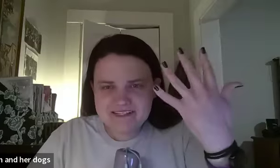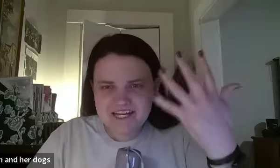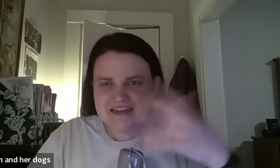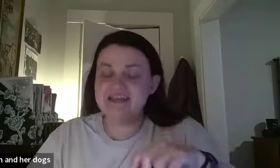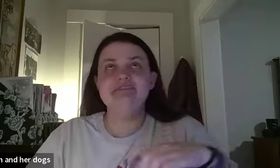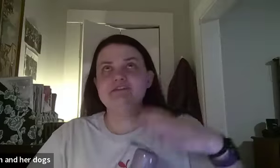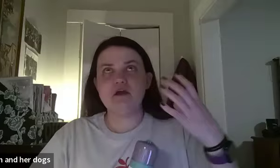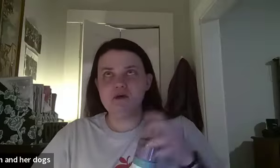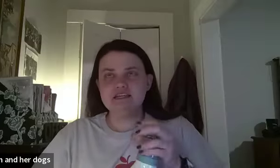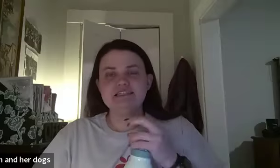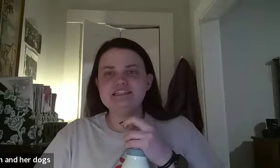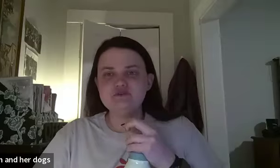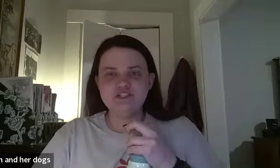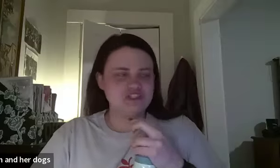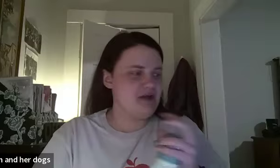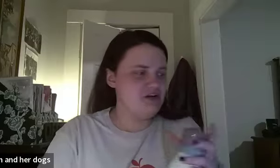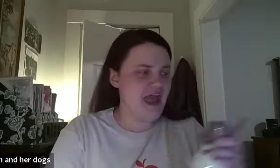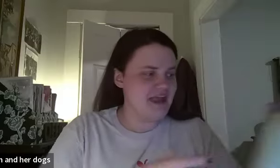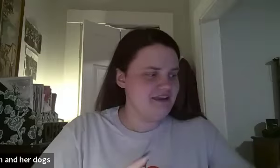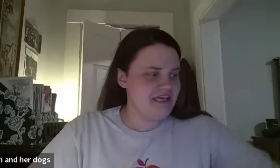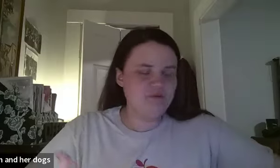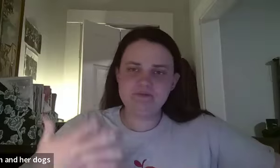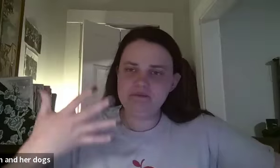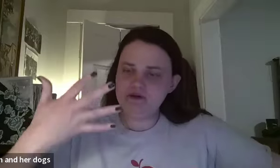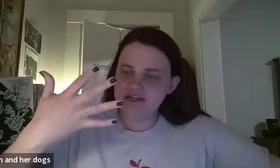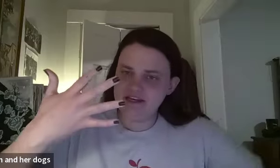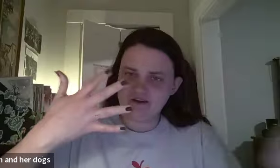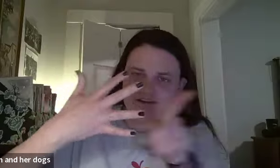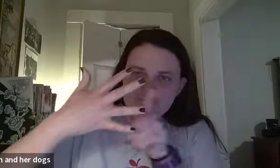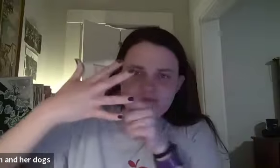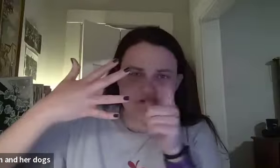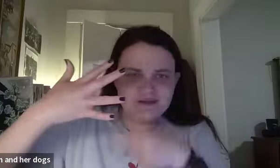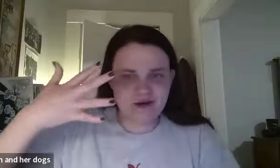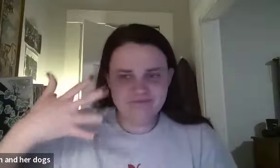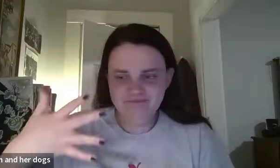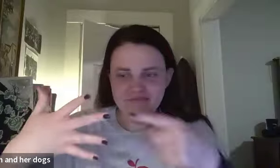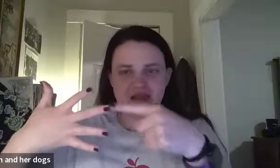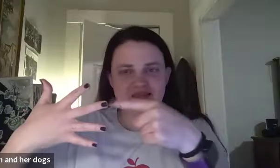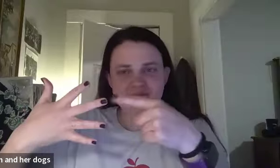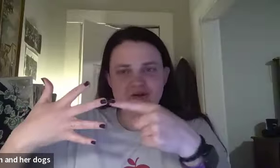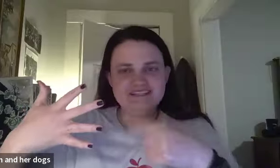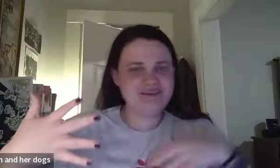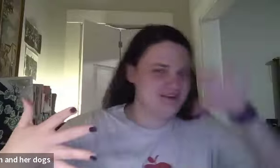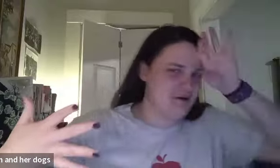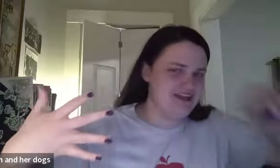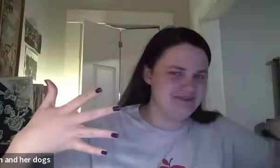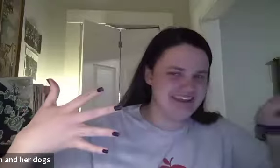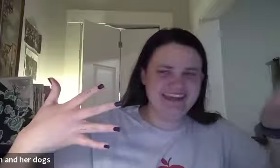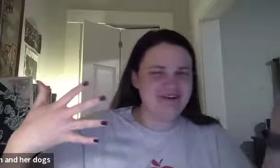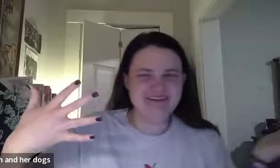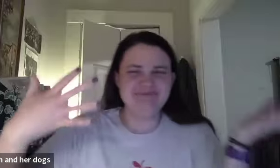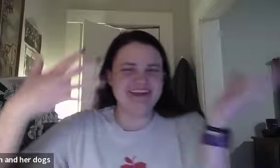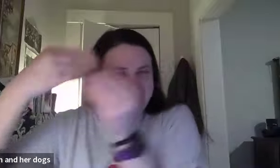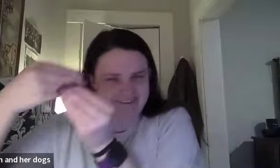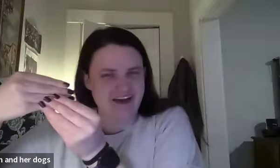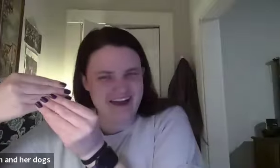married yet, and even if I was, I would have, he would be put in here. He would be put somewhere. I'd be like pointing to me and then go husband. Like he wouldn't be in the